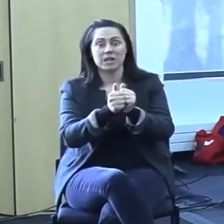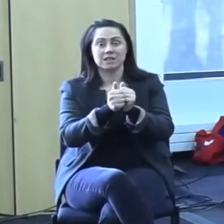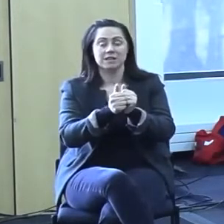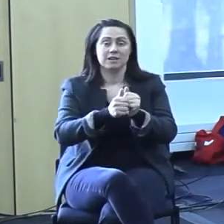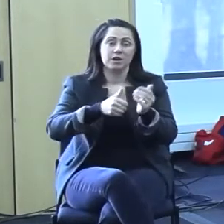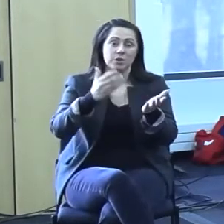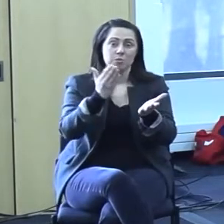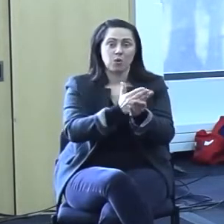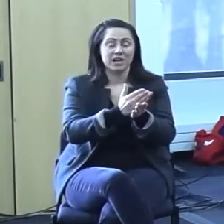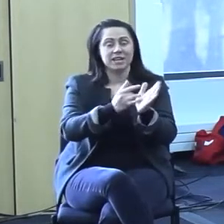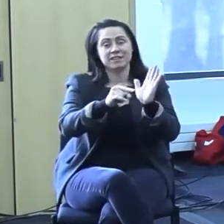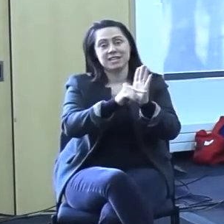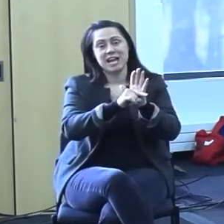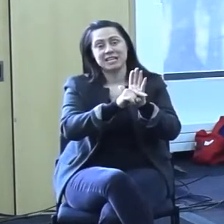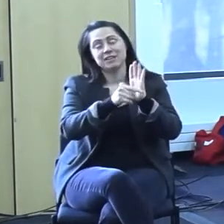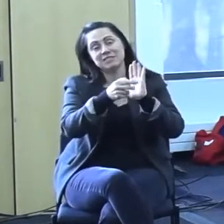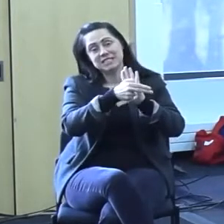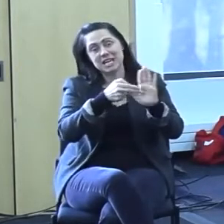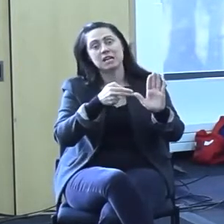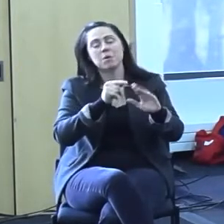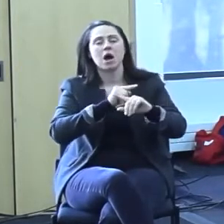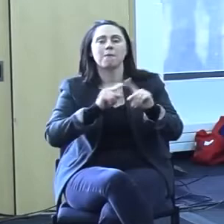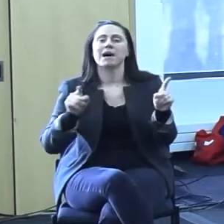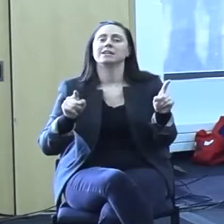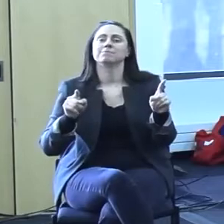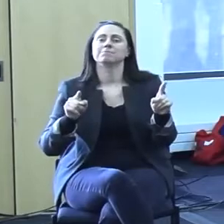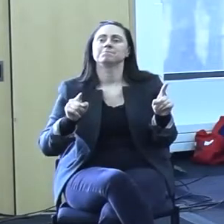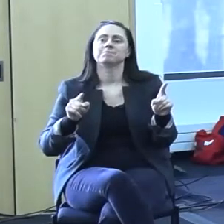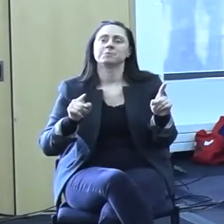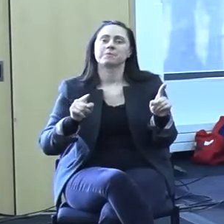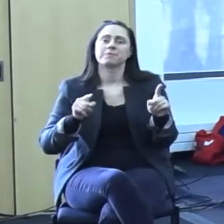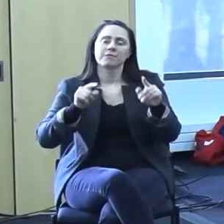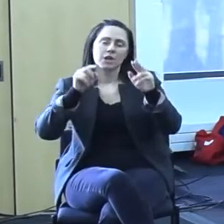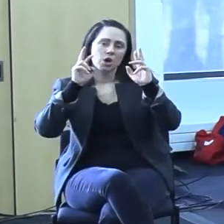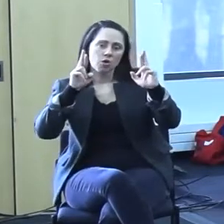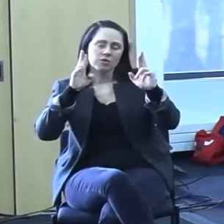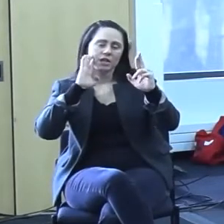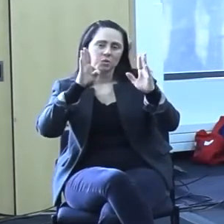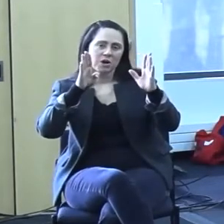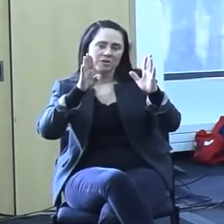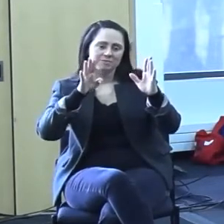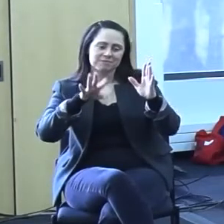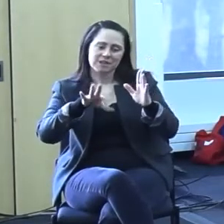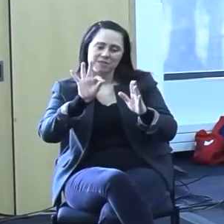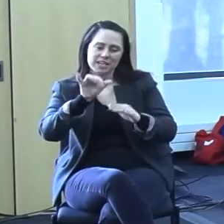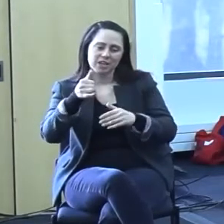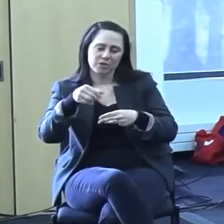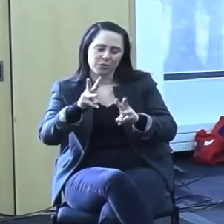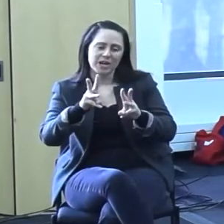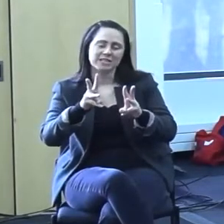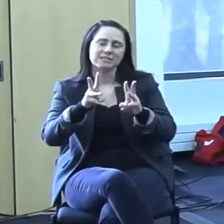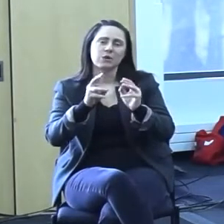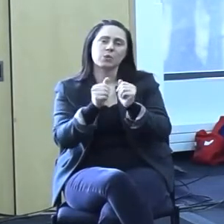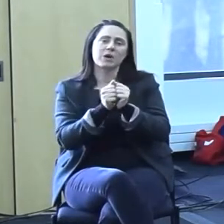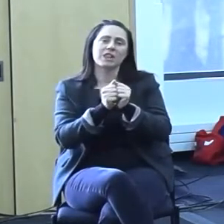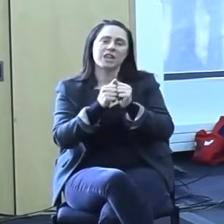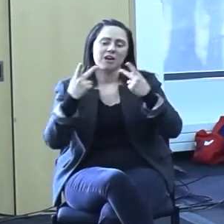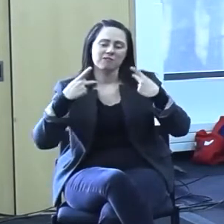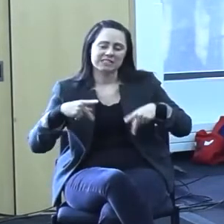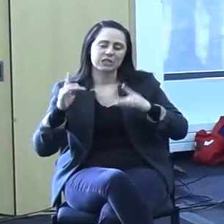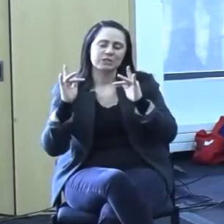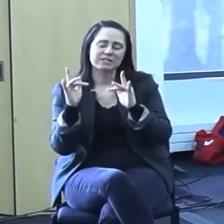that negative stigma. But hopefully we're going to find other ways in terms of